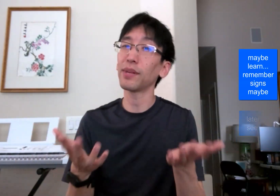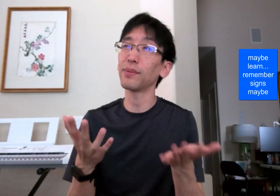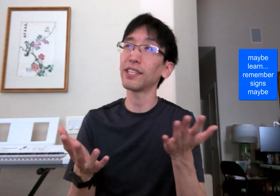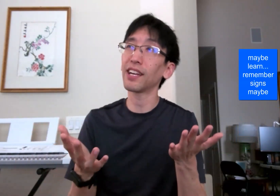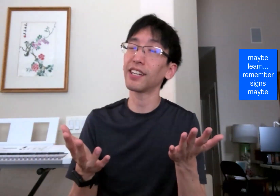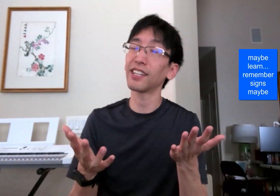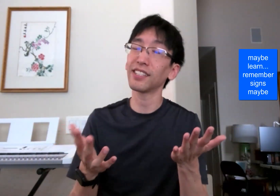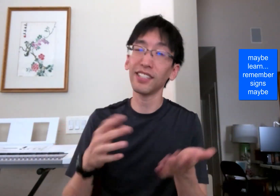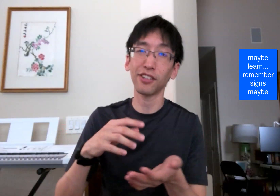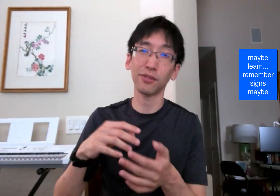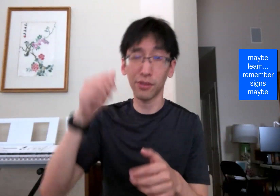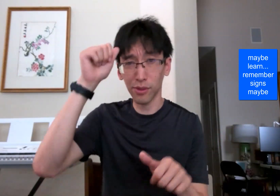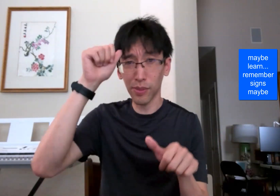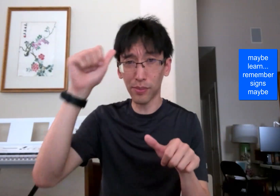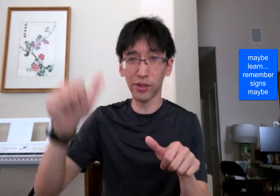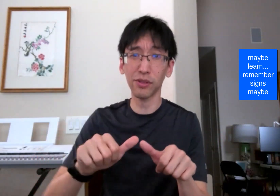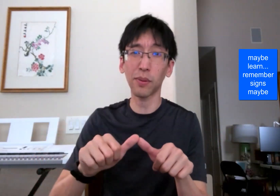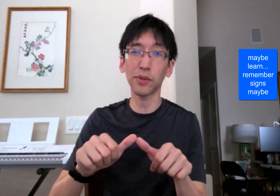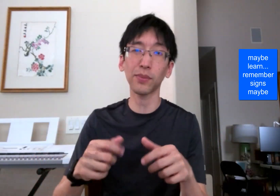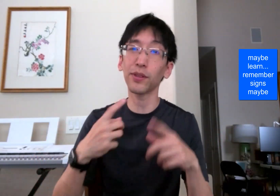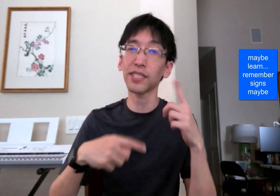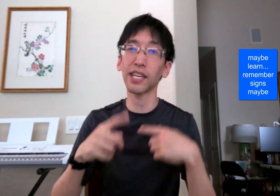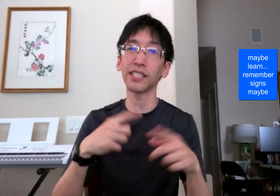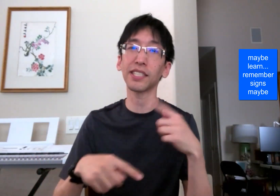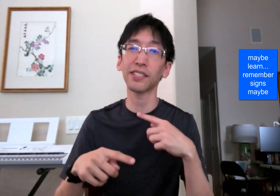maybe, you know, remember some of those signs,